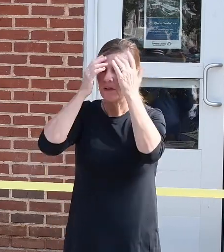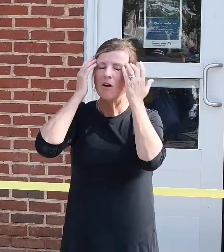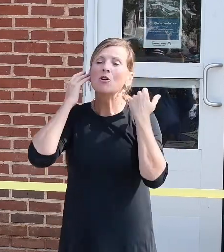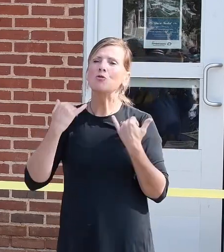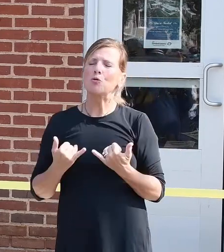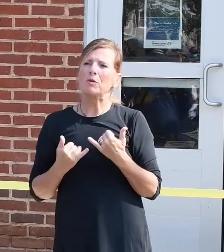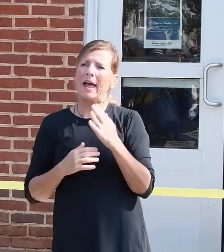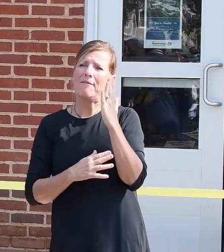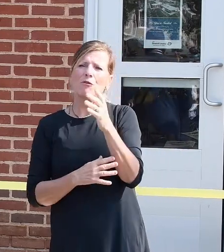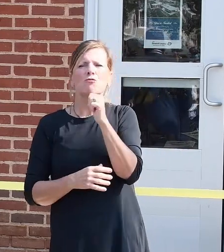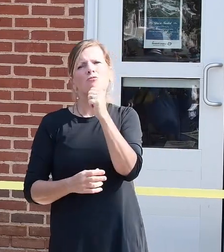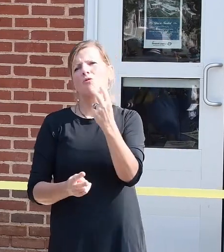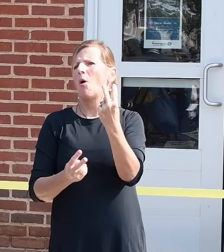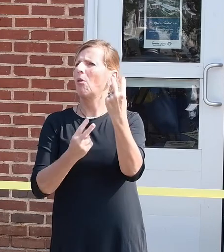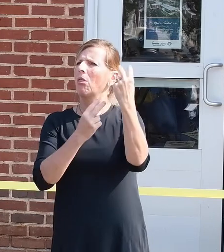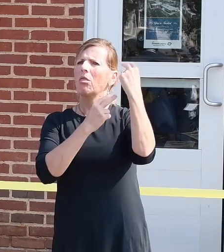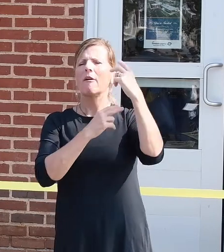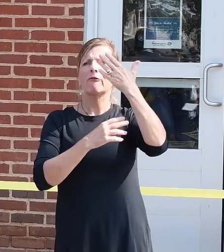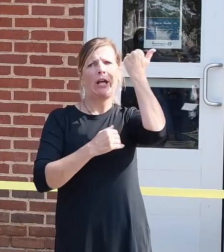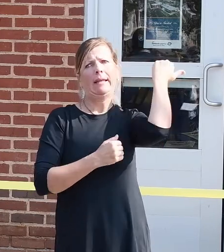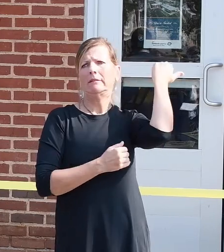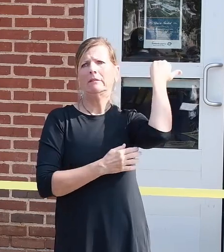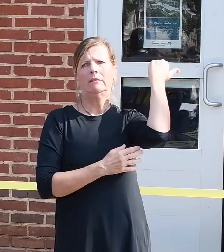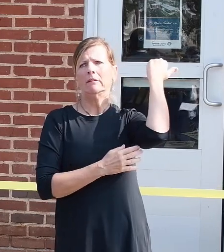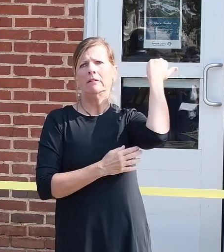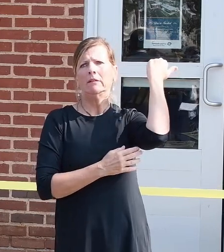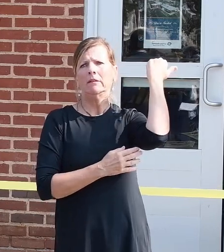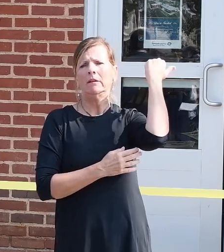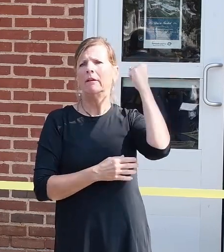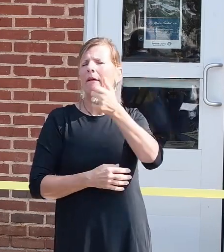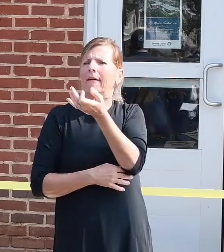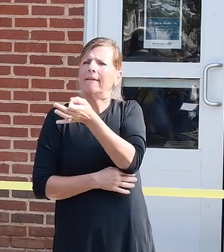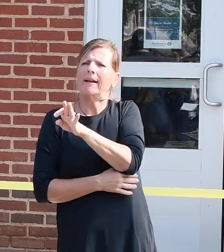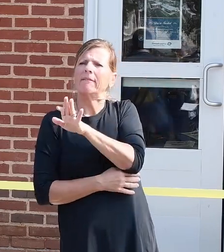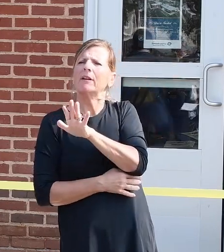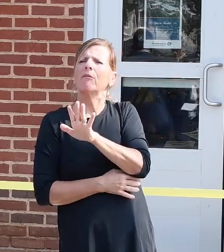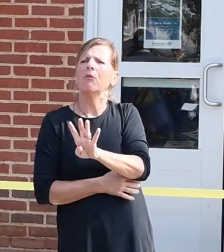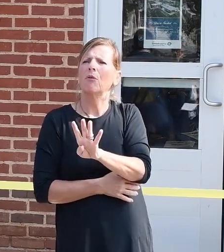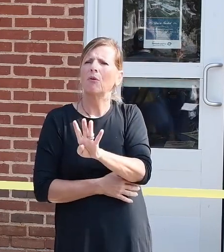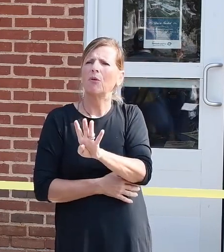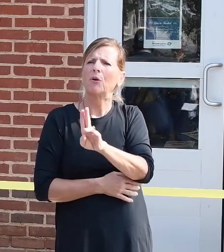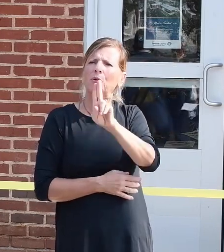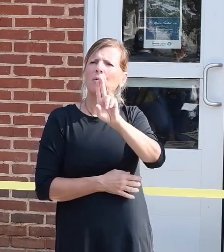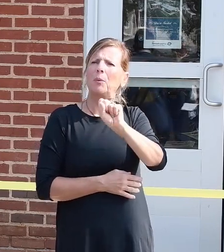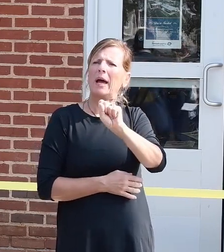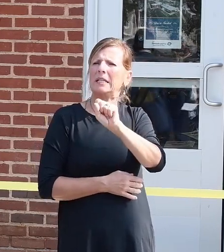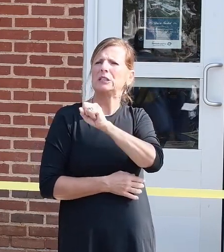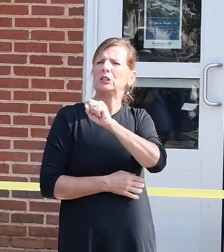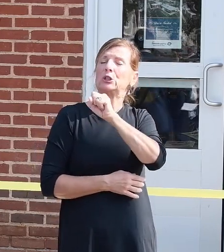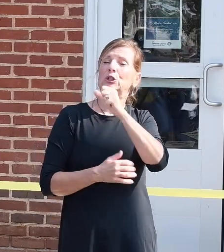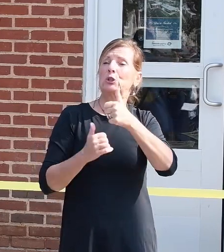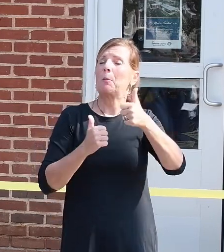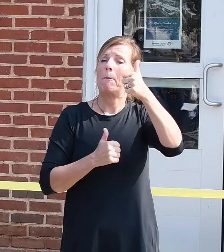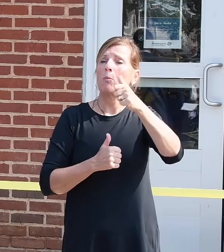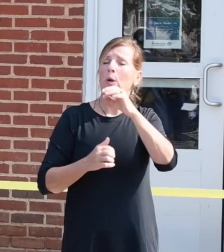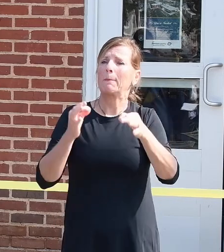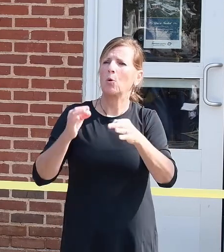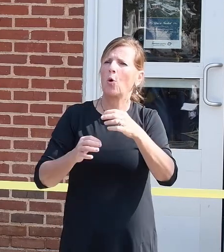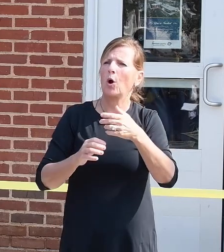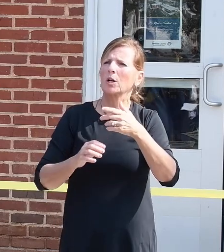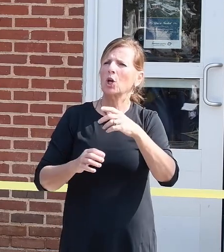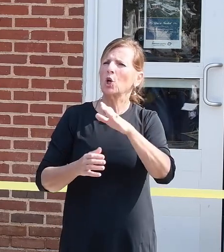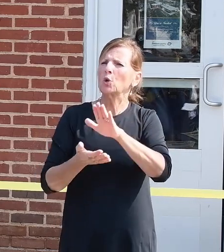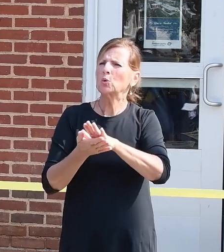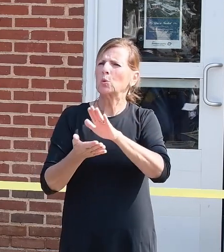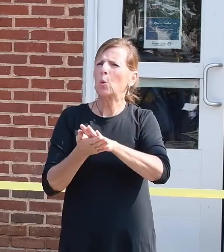not forget the past. In 1954, the U.S. Supreme Court ruled in Brown v. Board of Education that schools segregated